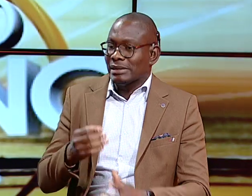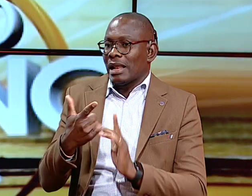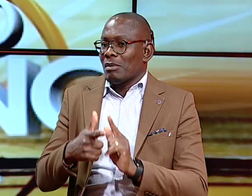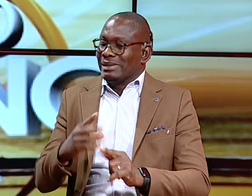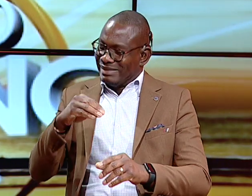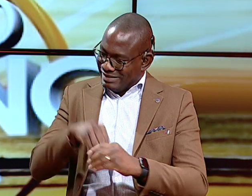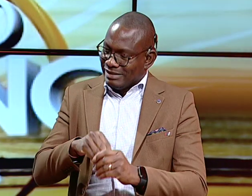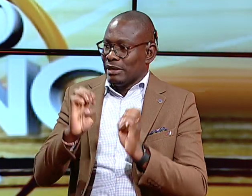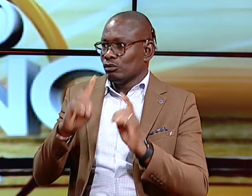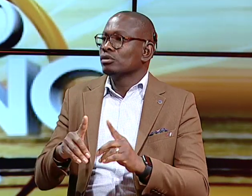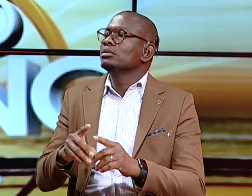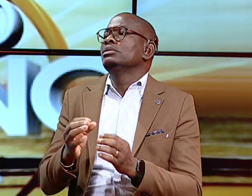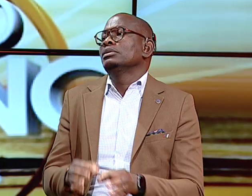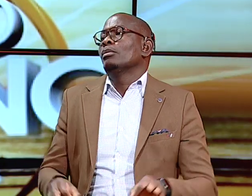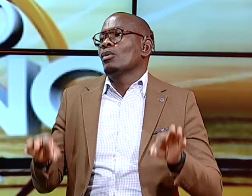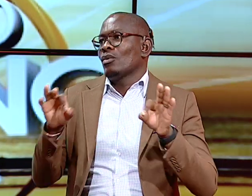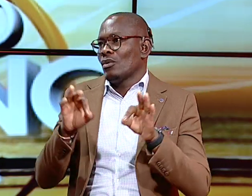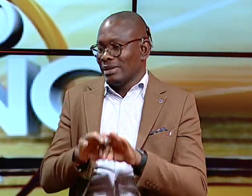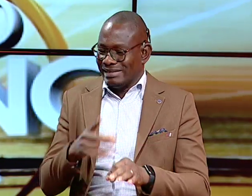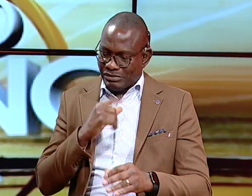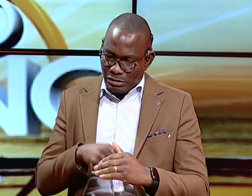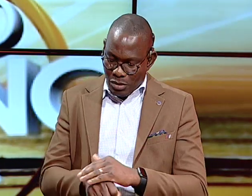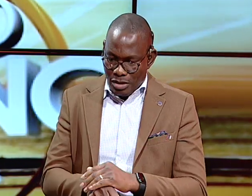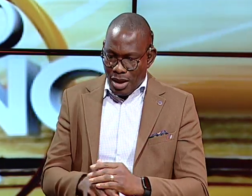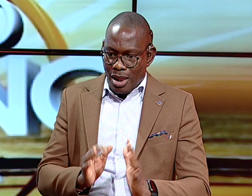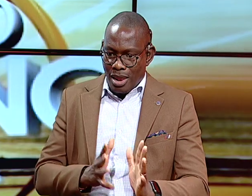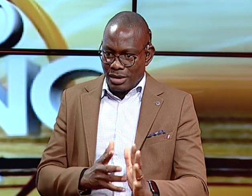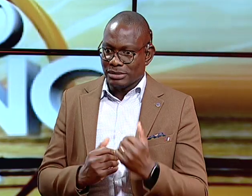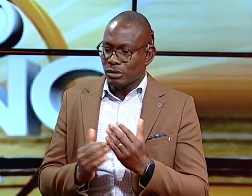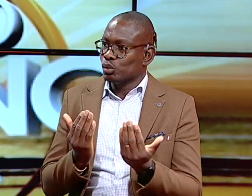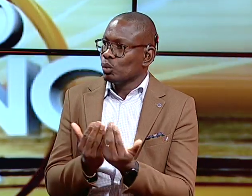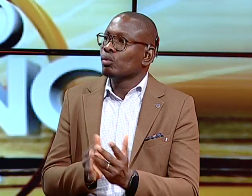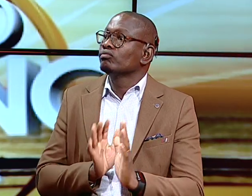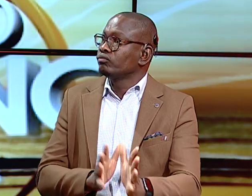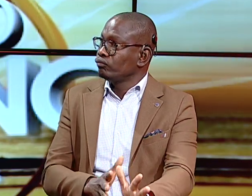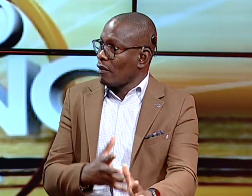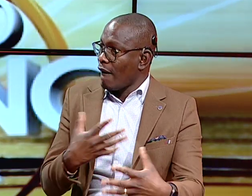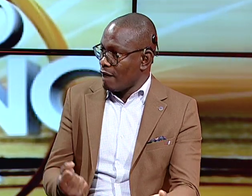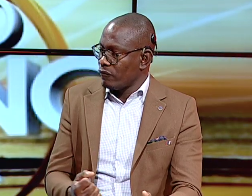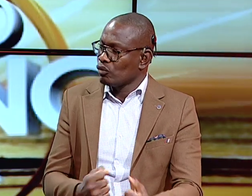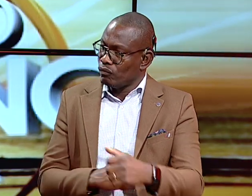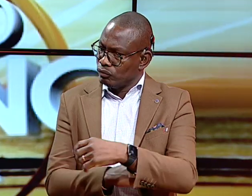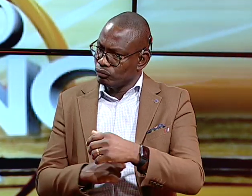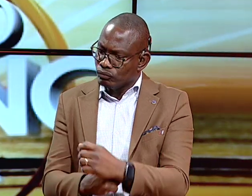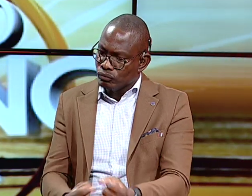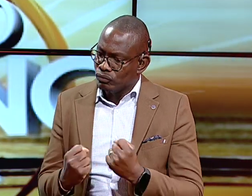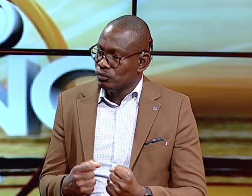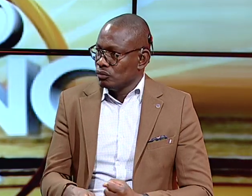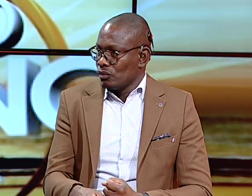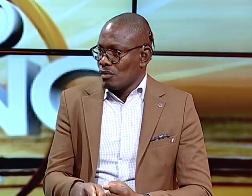hearing babies are born, a mum talks constantly with their little baby. Yeah. So mothers also need to sign to